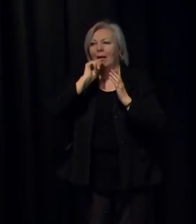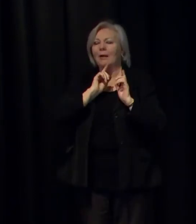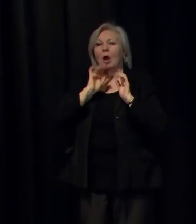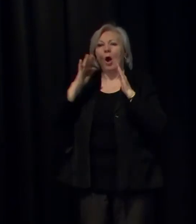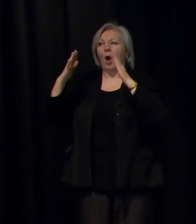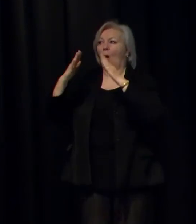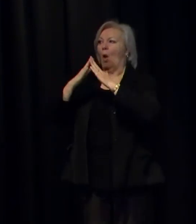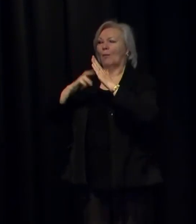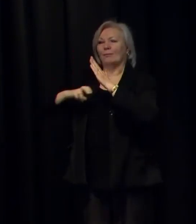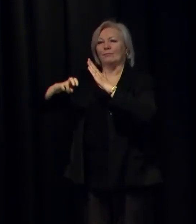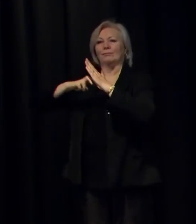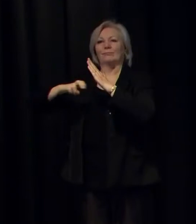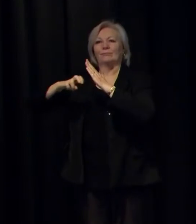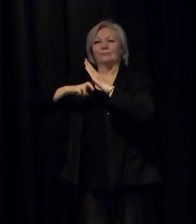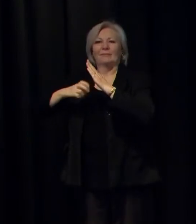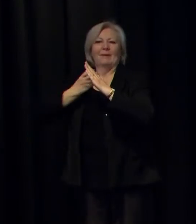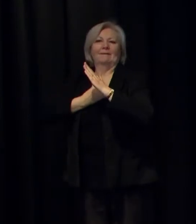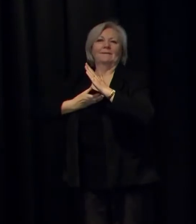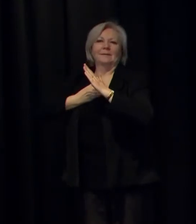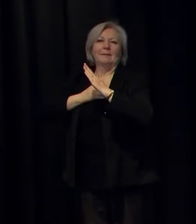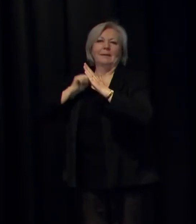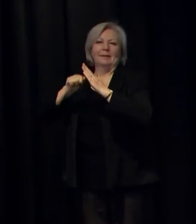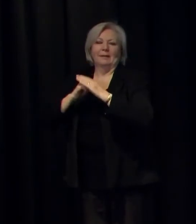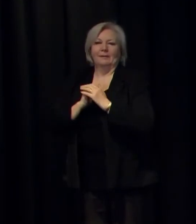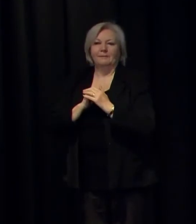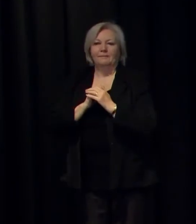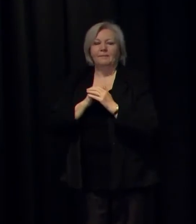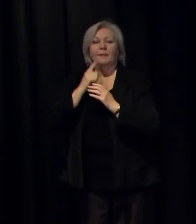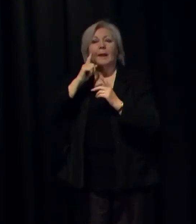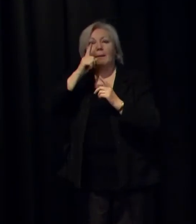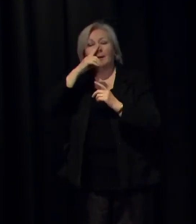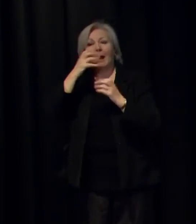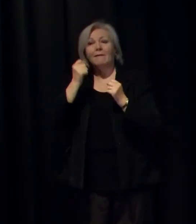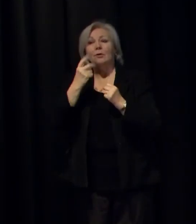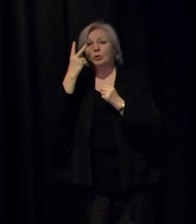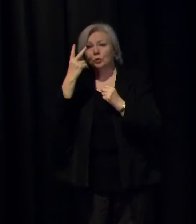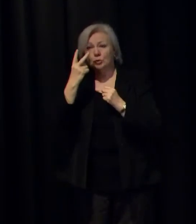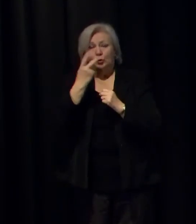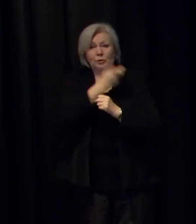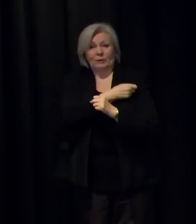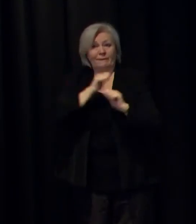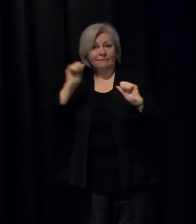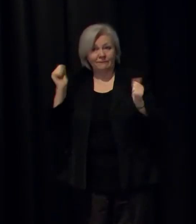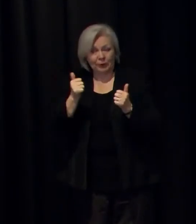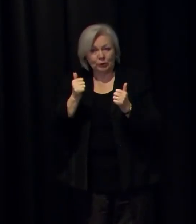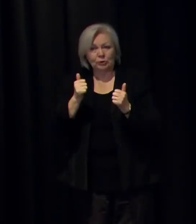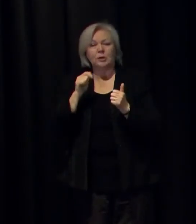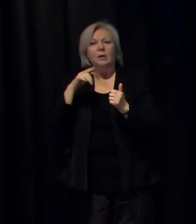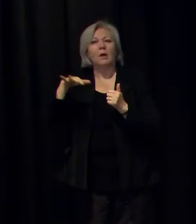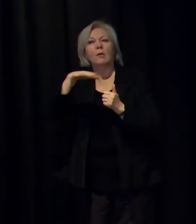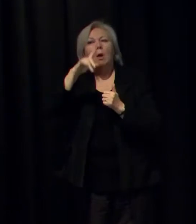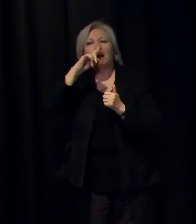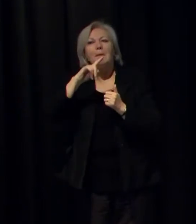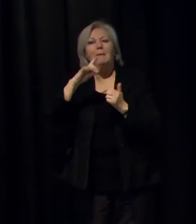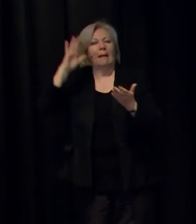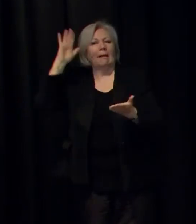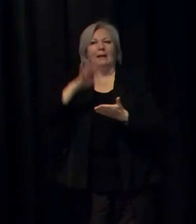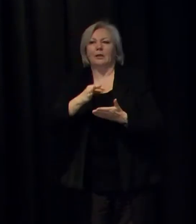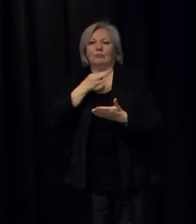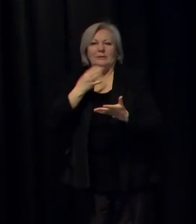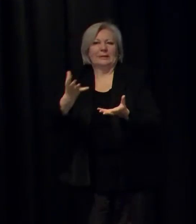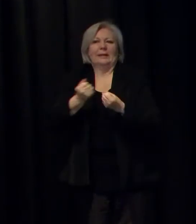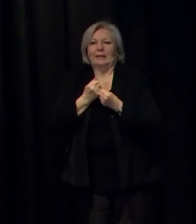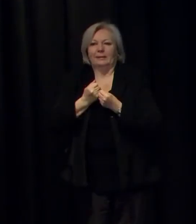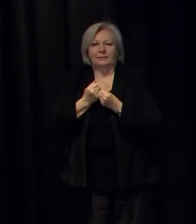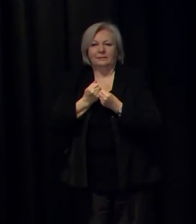going to, particularly for people who've had the tests, they've got 2 jabs, they're at a vastly reduced risk. And once we're open, we're not